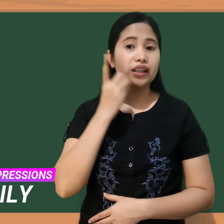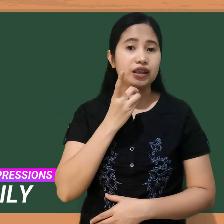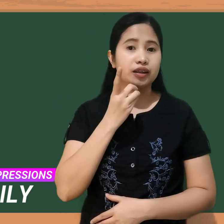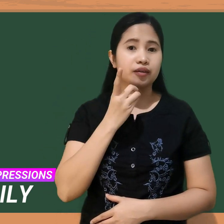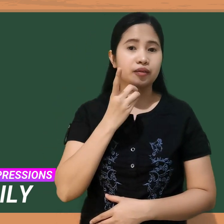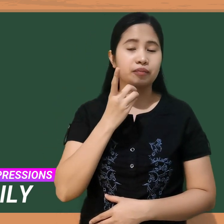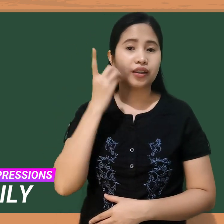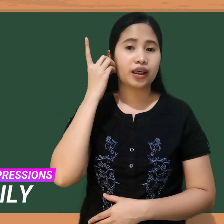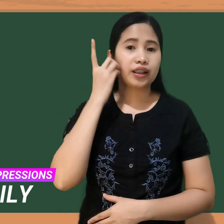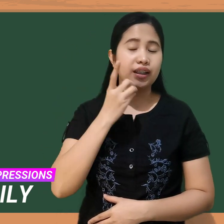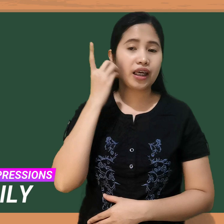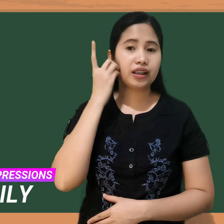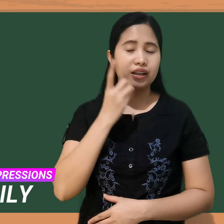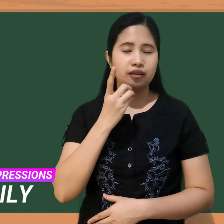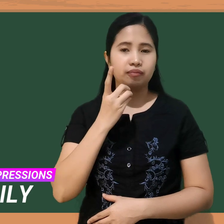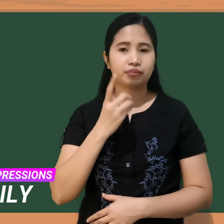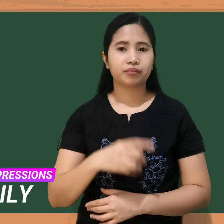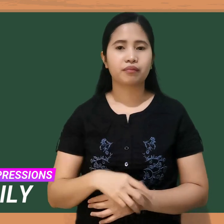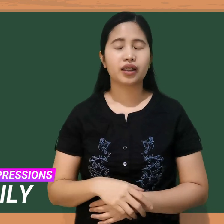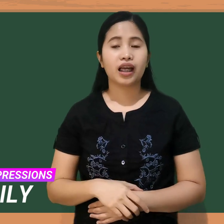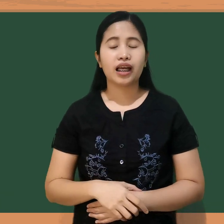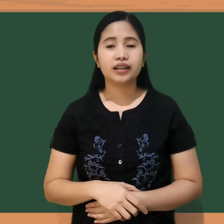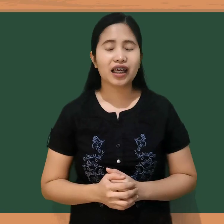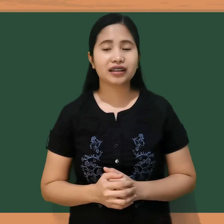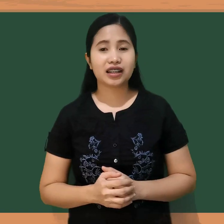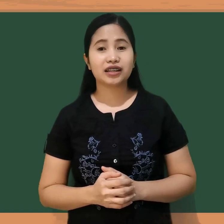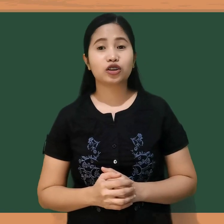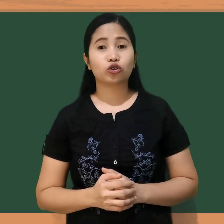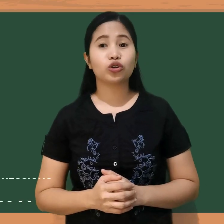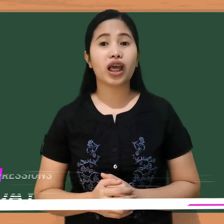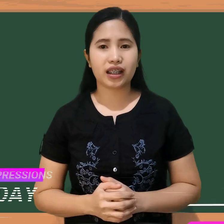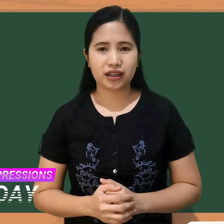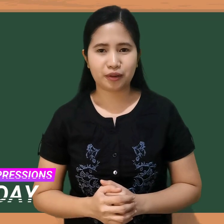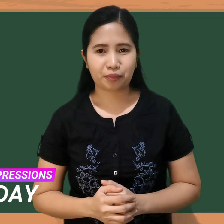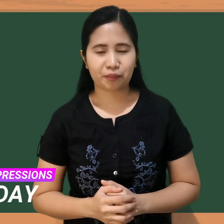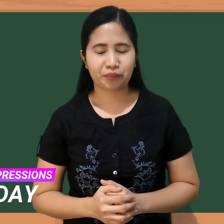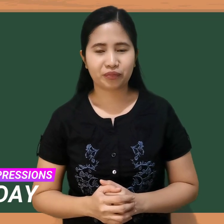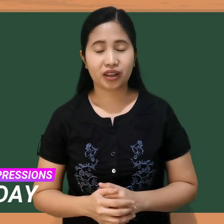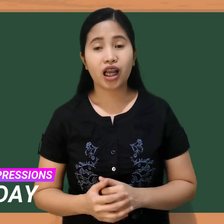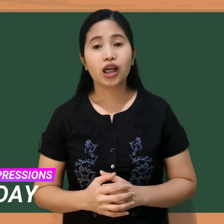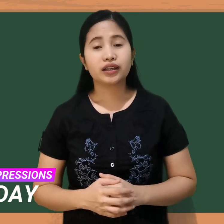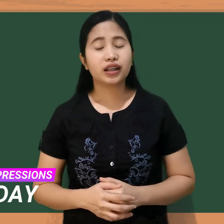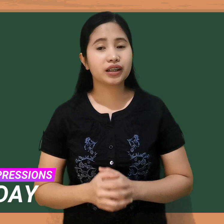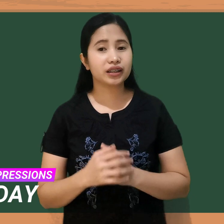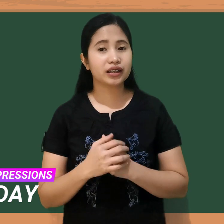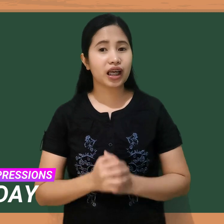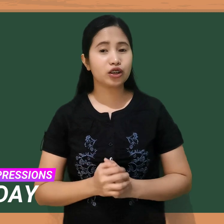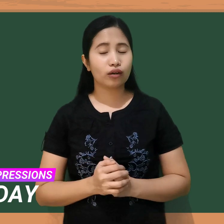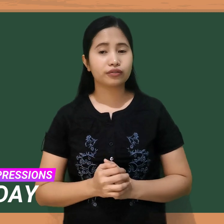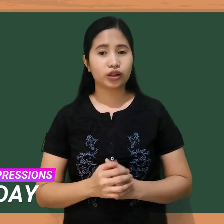Daily. Daily. Next is today. This is the sign of